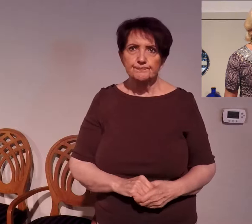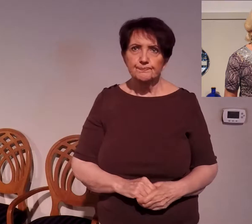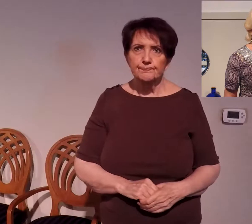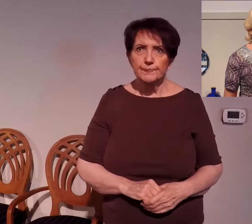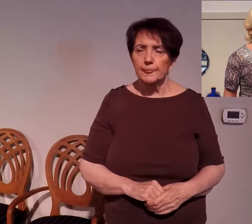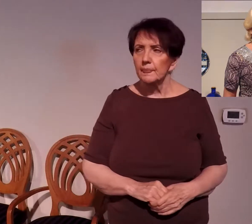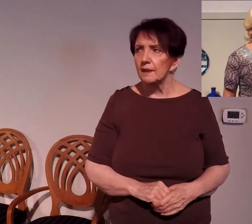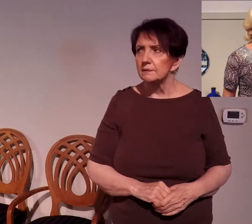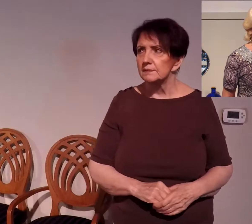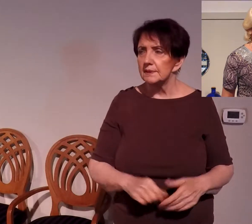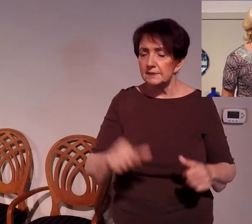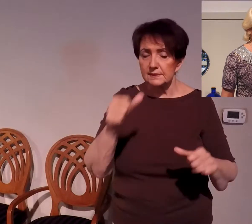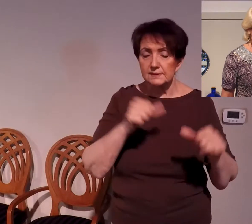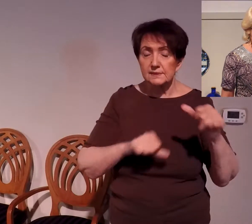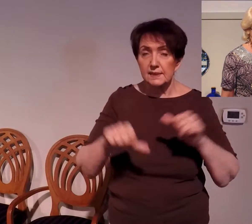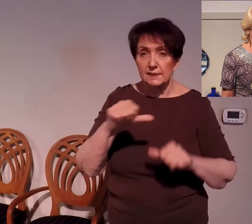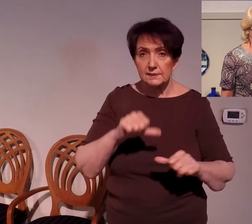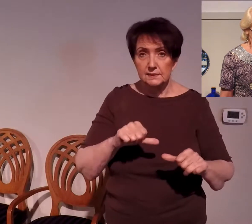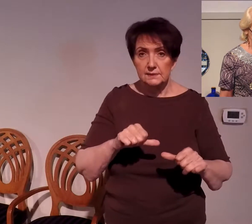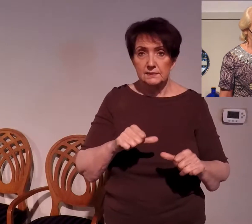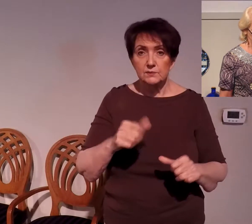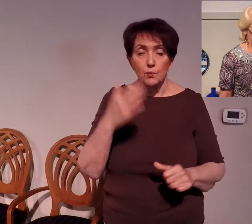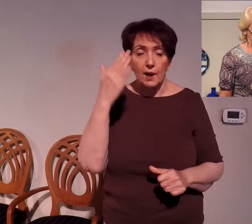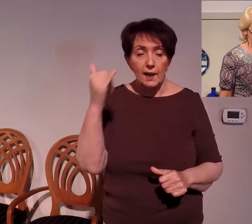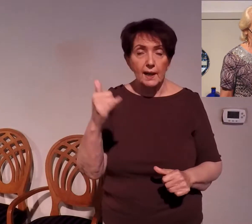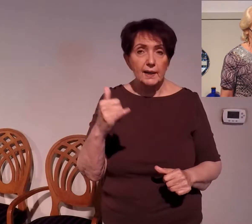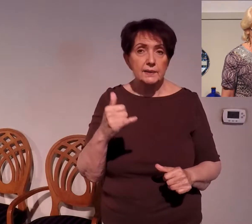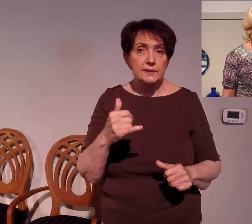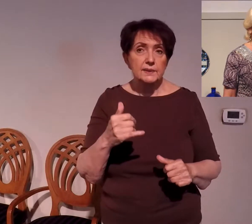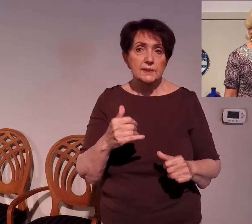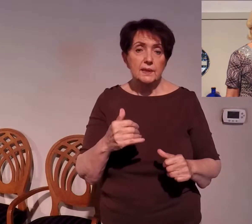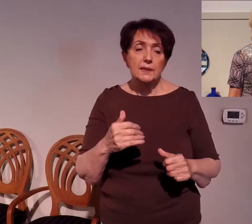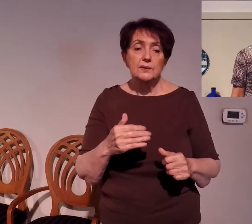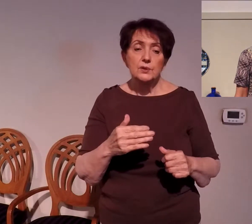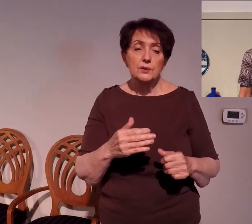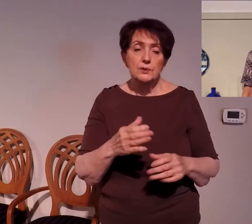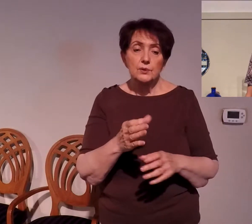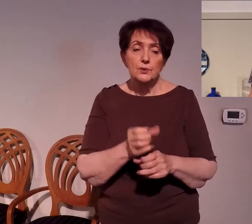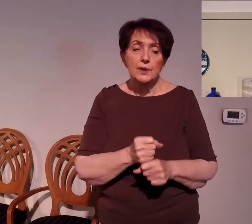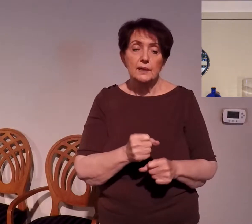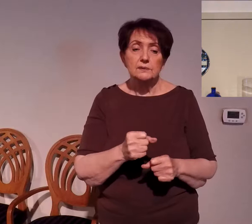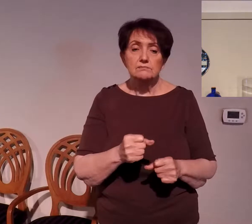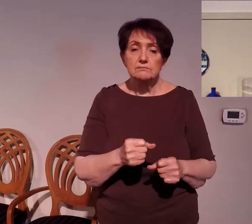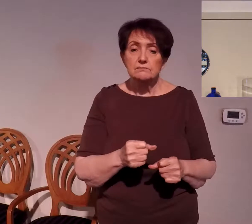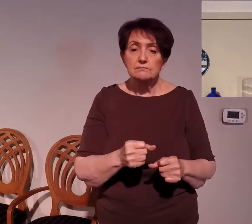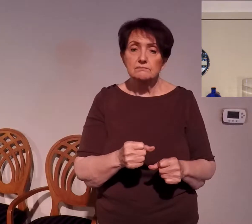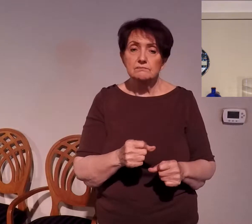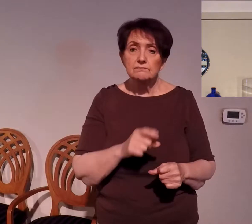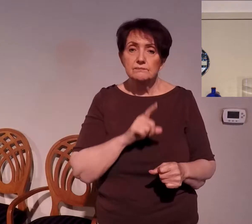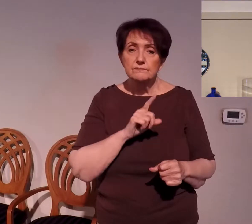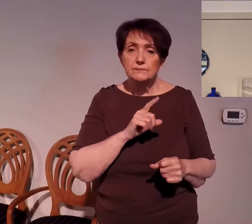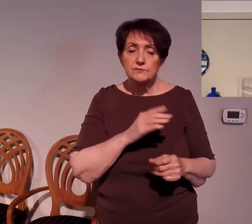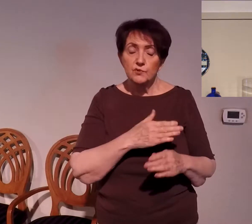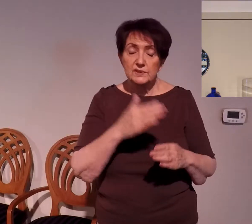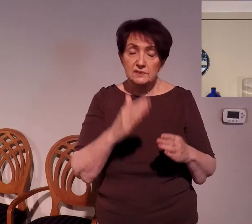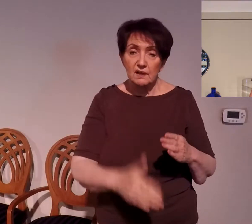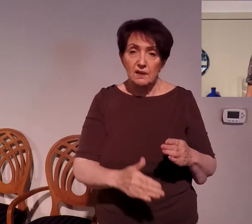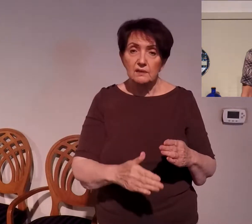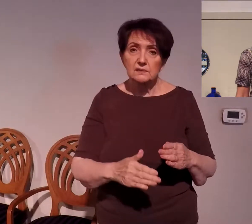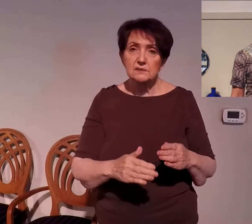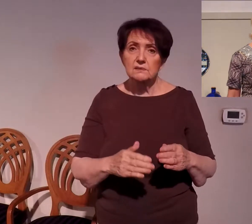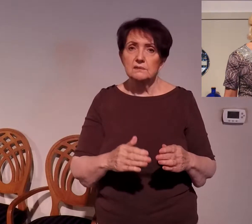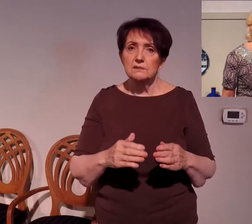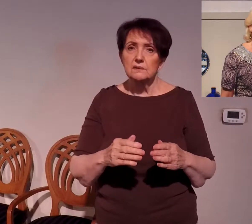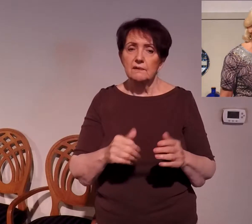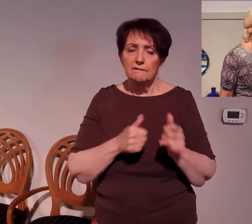It is a science in that it produces verifiable results without the application of impersonal, consistent spiritual laws. But like any